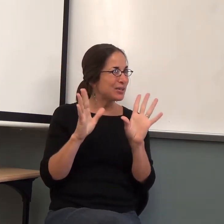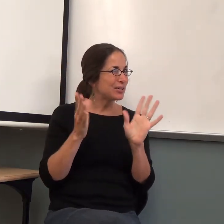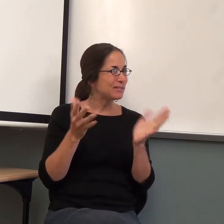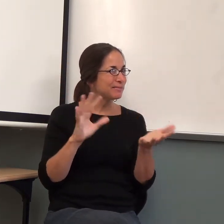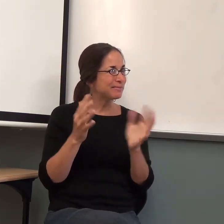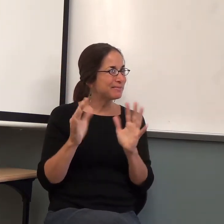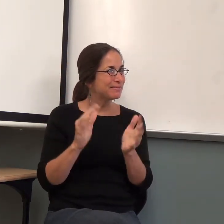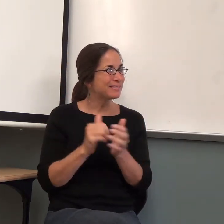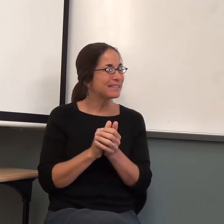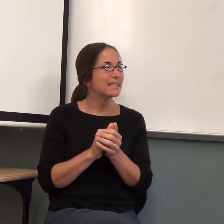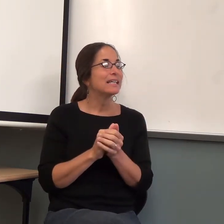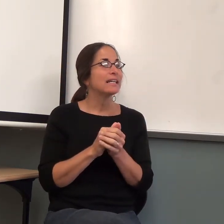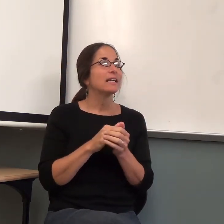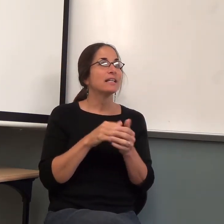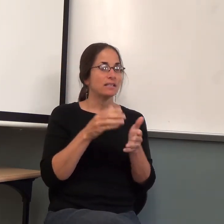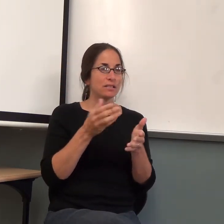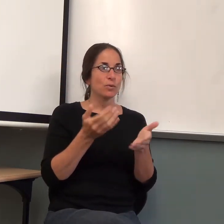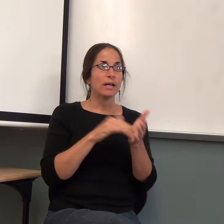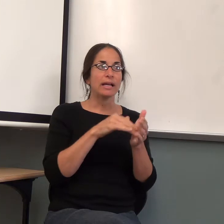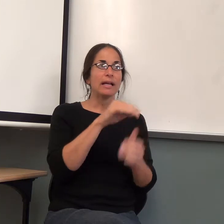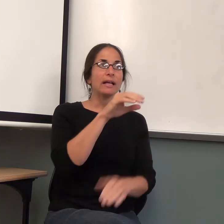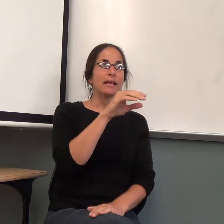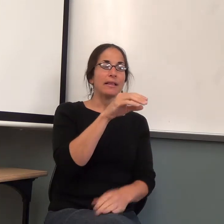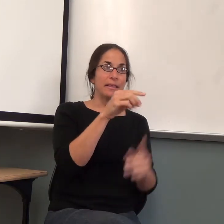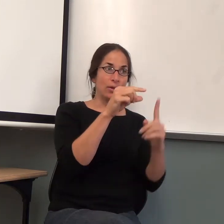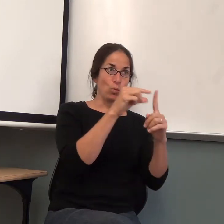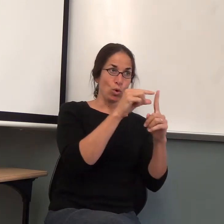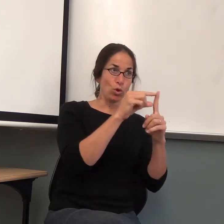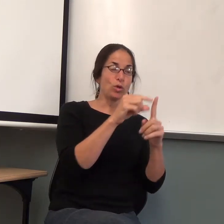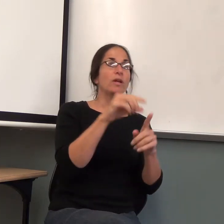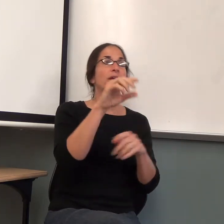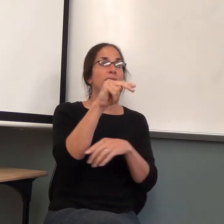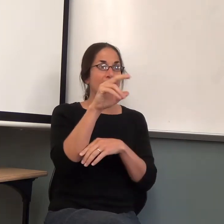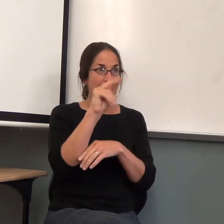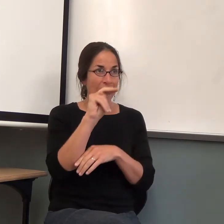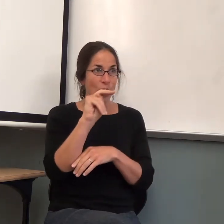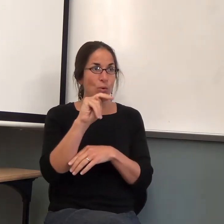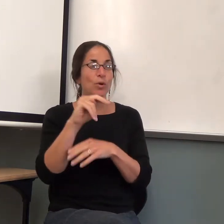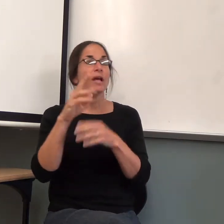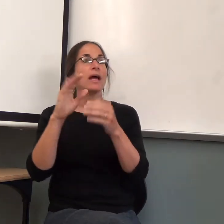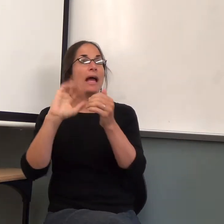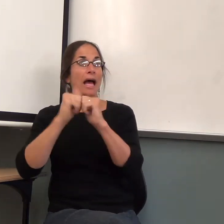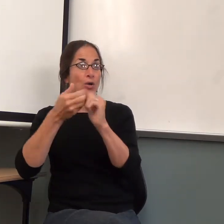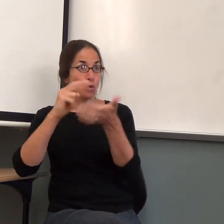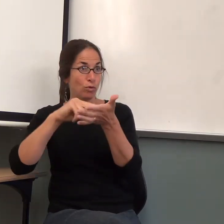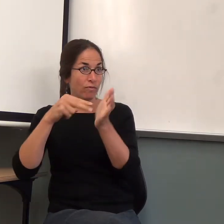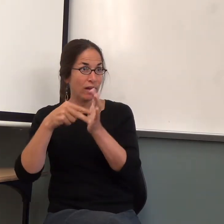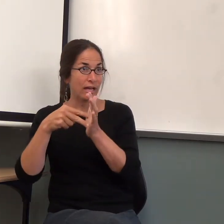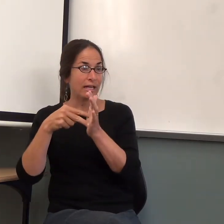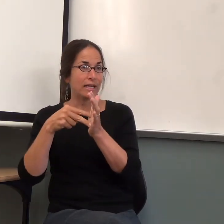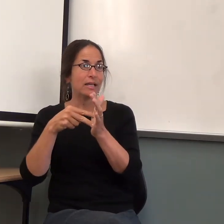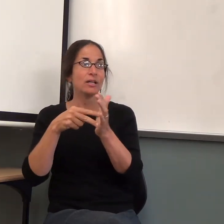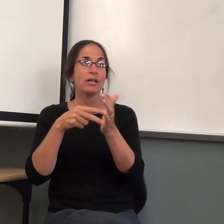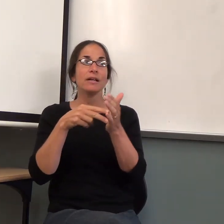the noun, the word's definition, and the way you use it in the sentence, you should try to make those all